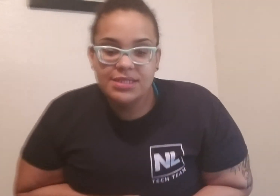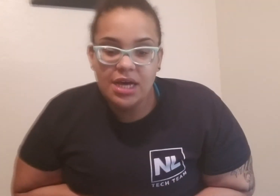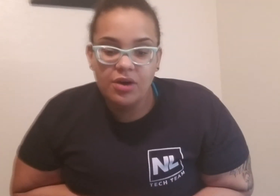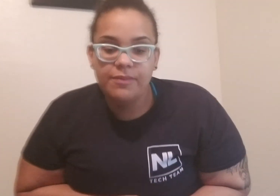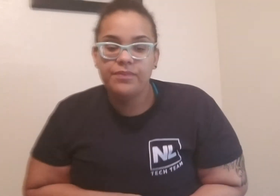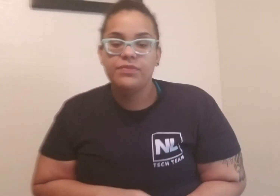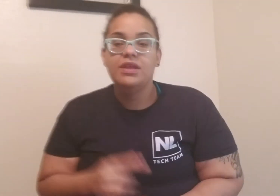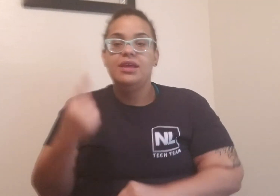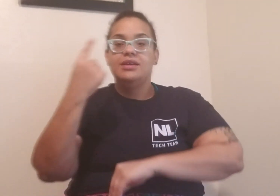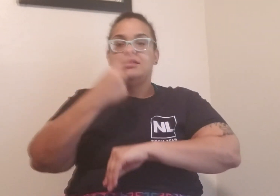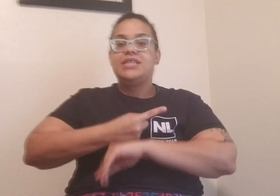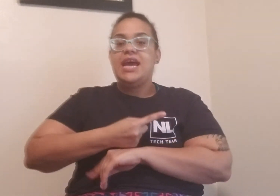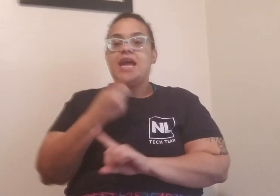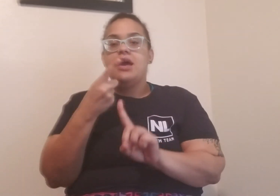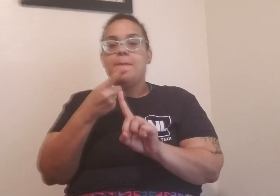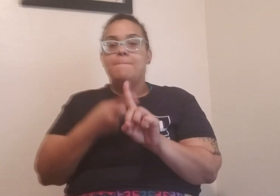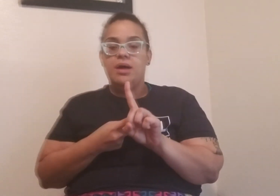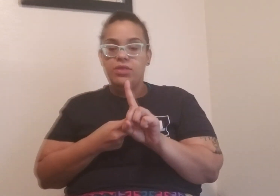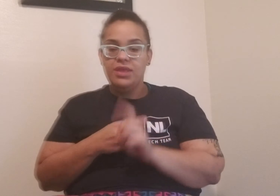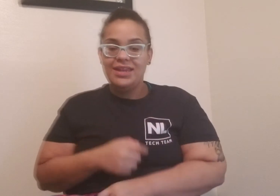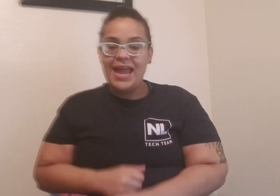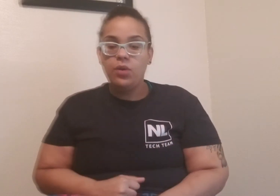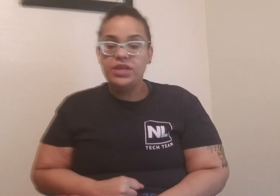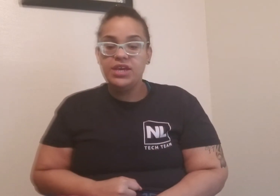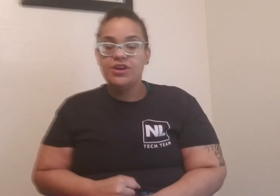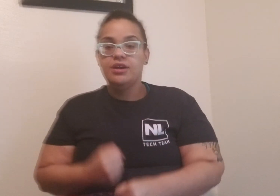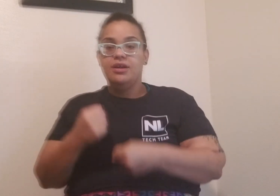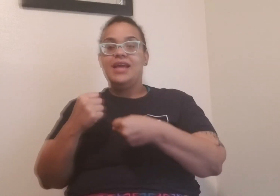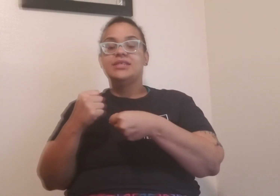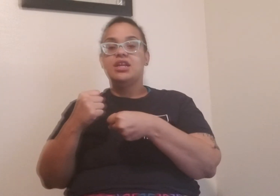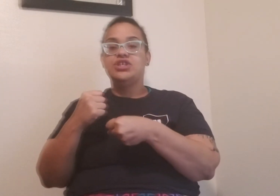So, day, month, now year. It's going to show the